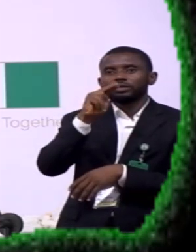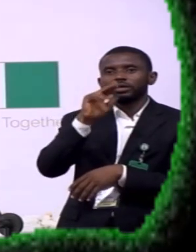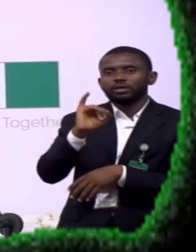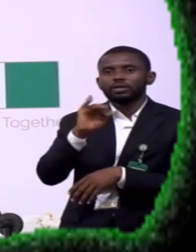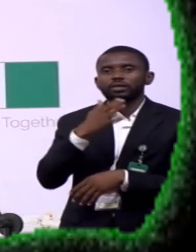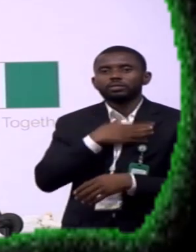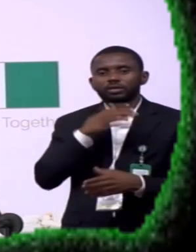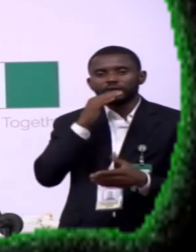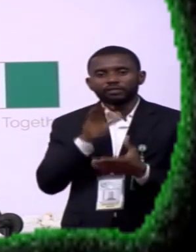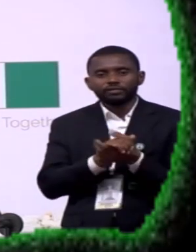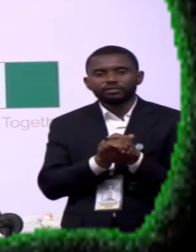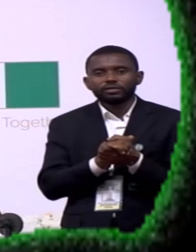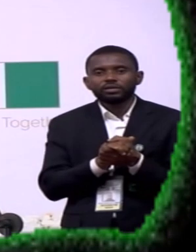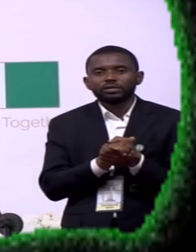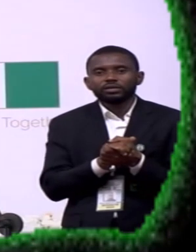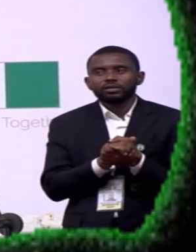wife,